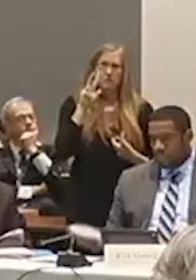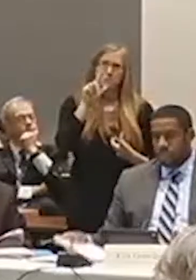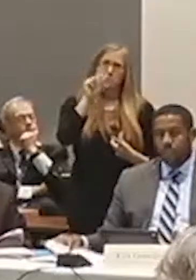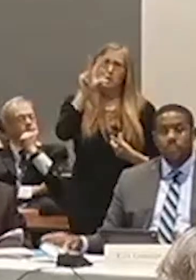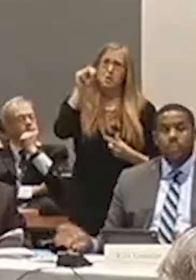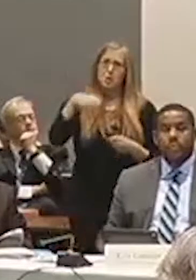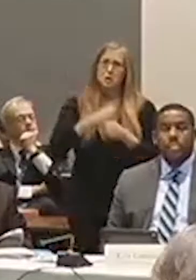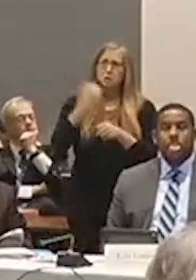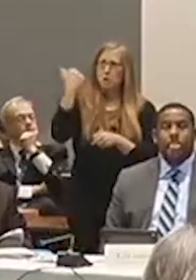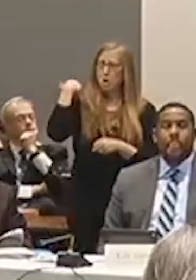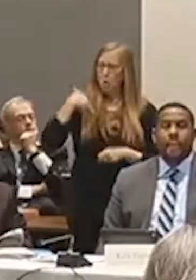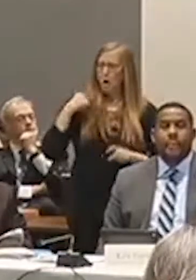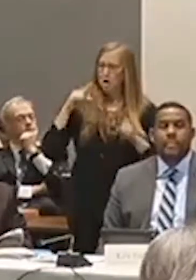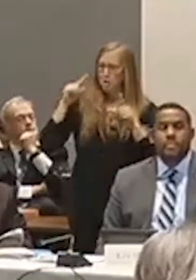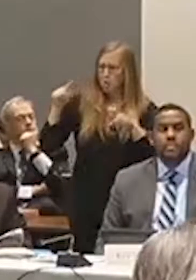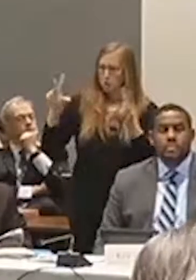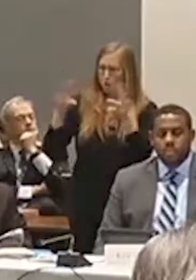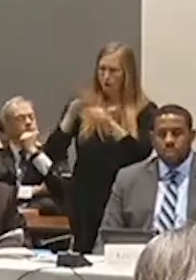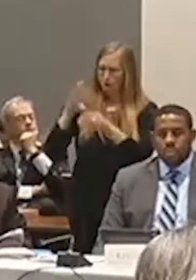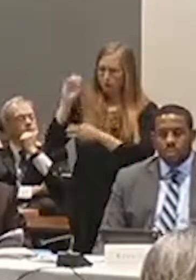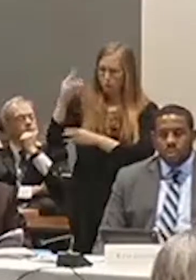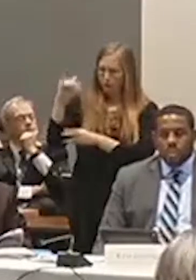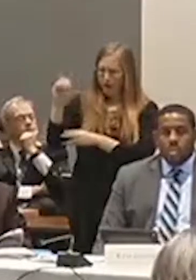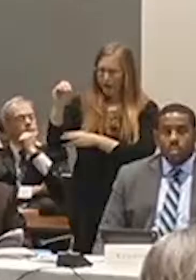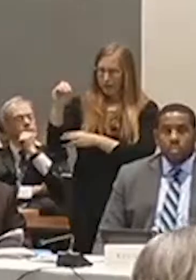an institute in Ohio. I won't mention.